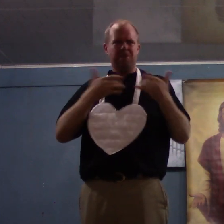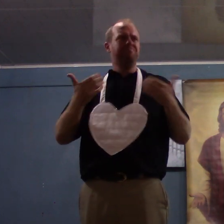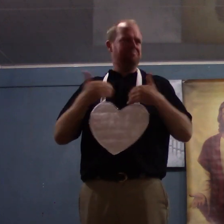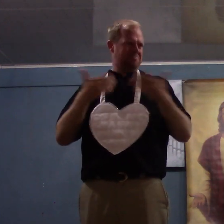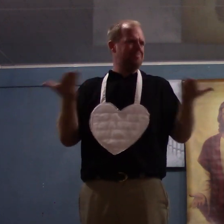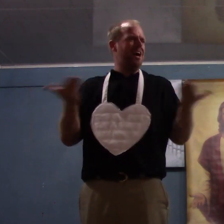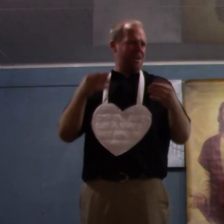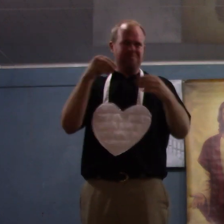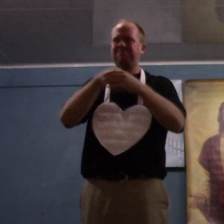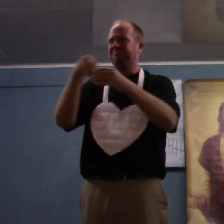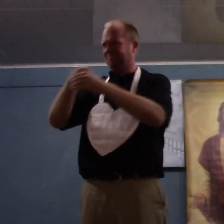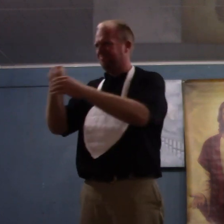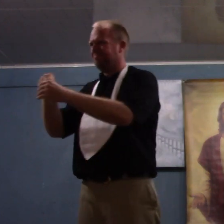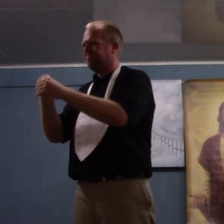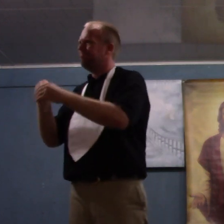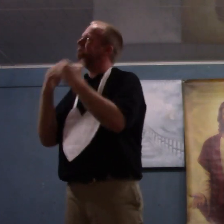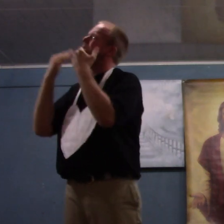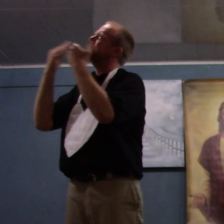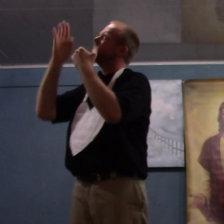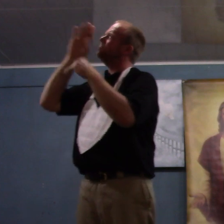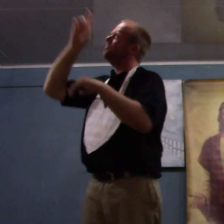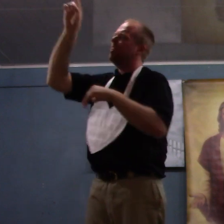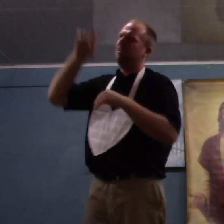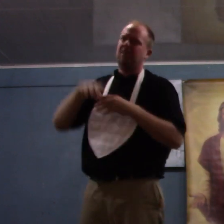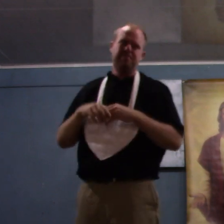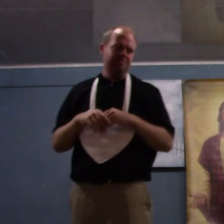We have death here with pure hearts. I know we have. Thank God.